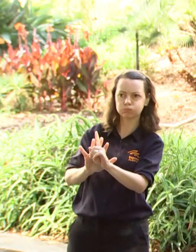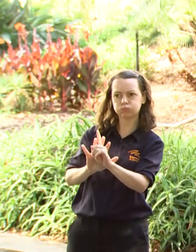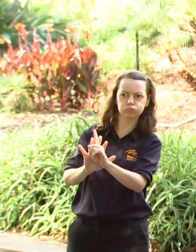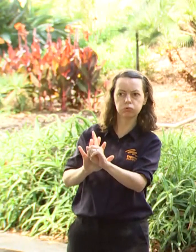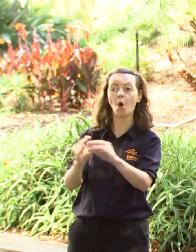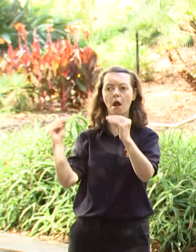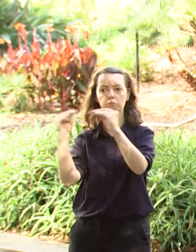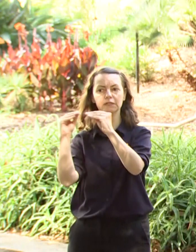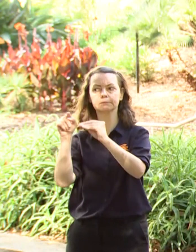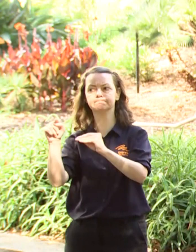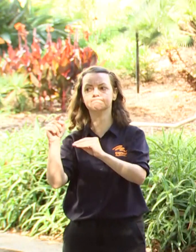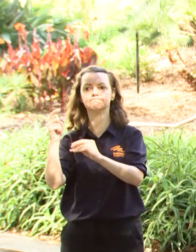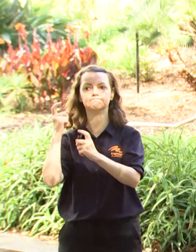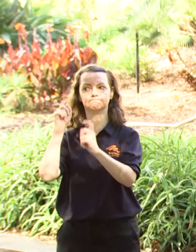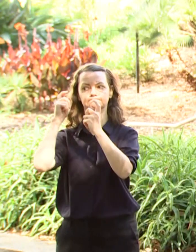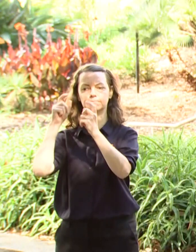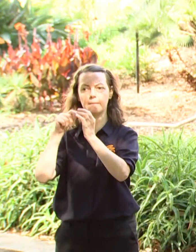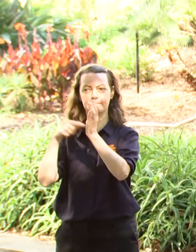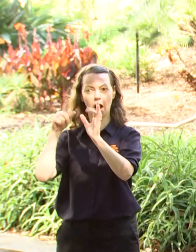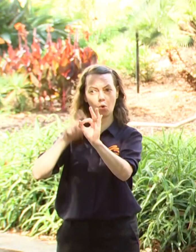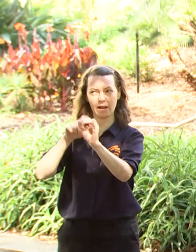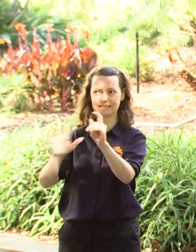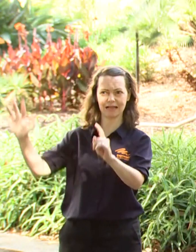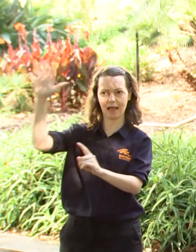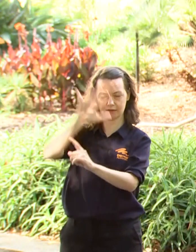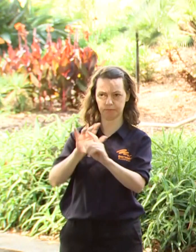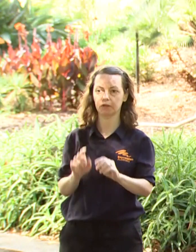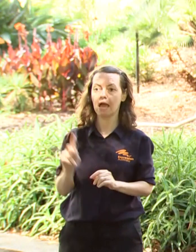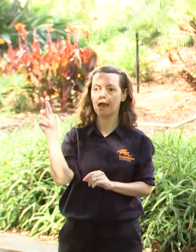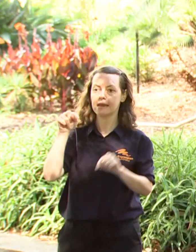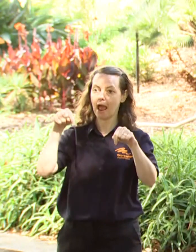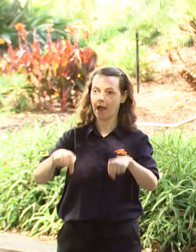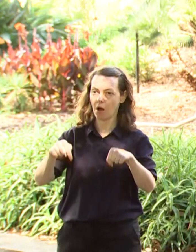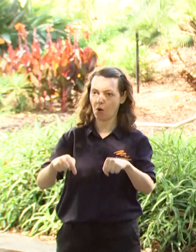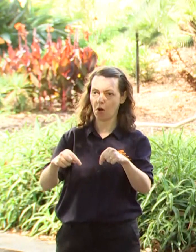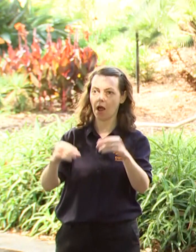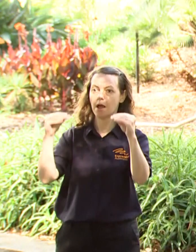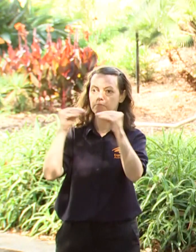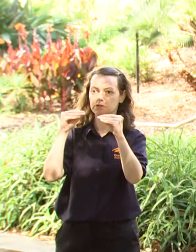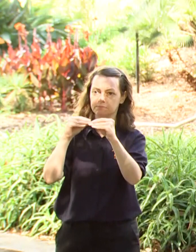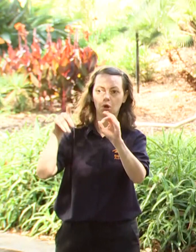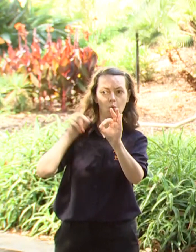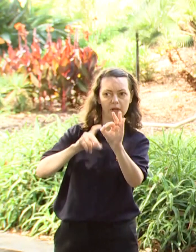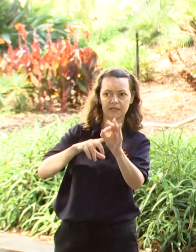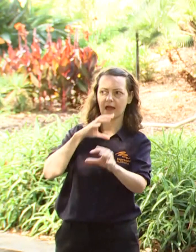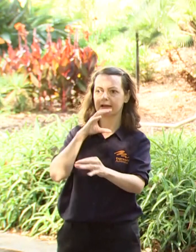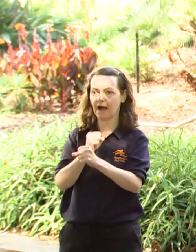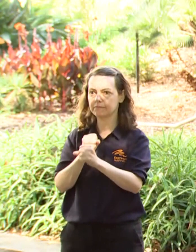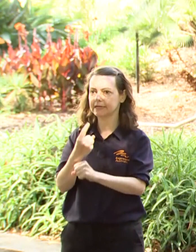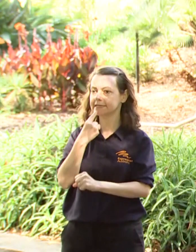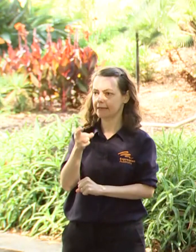reasonable for us to assume that the Queensland Government have done a 3-day lockdown or stay-at-home order, the 4 reasons to leave